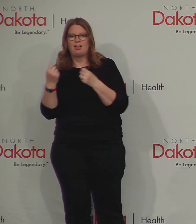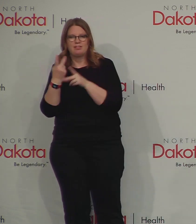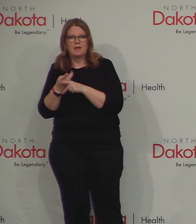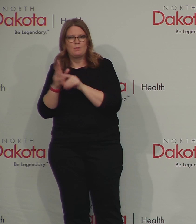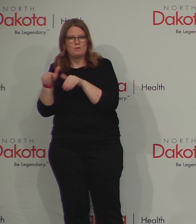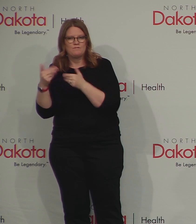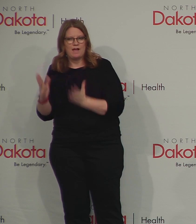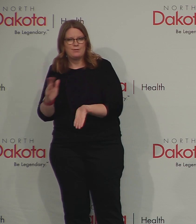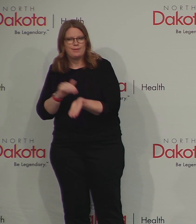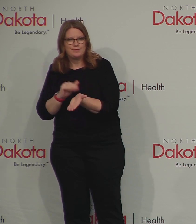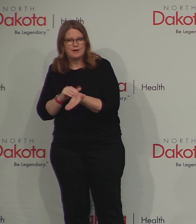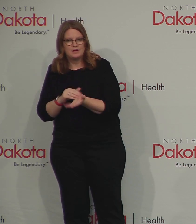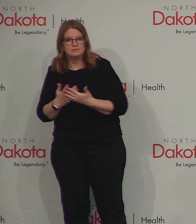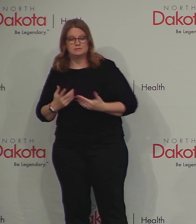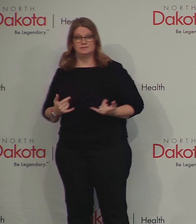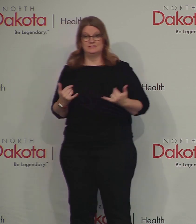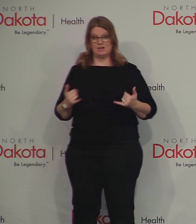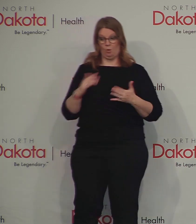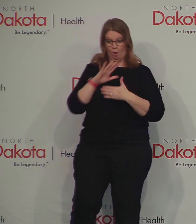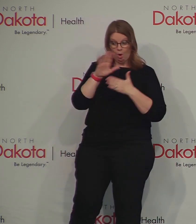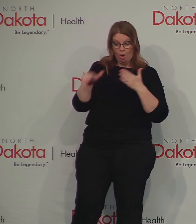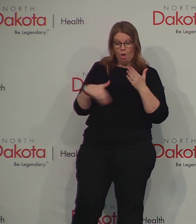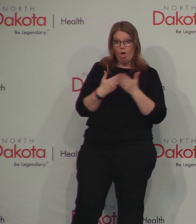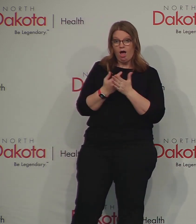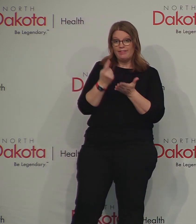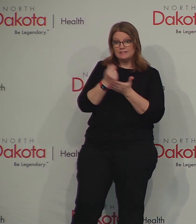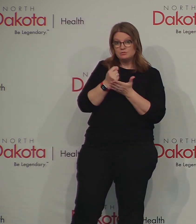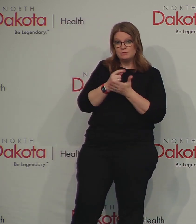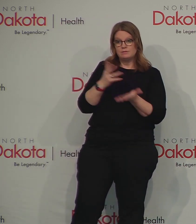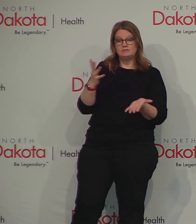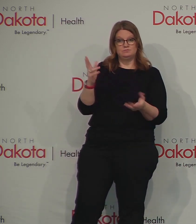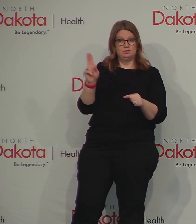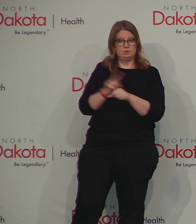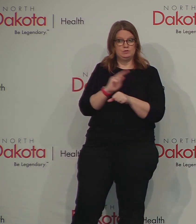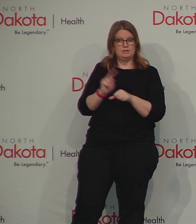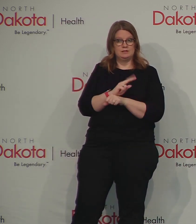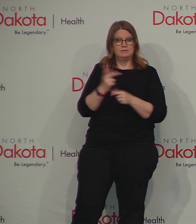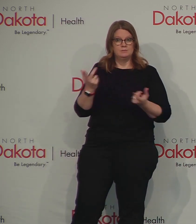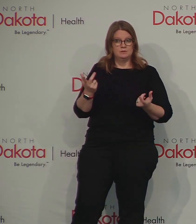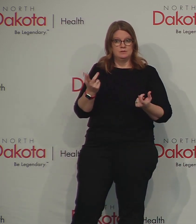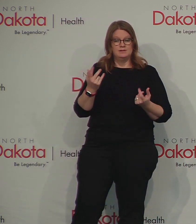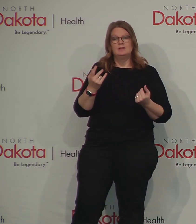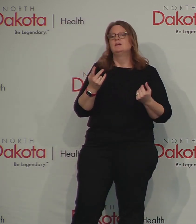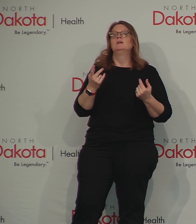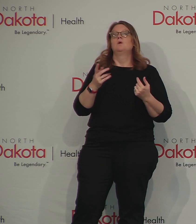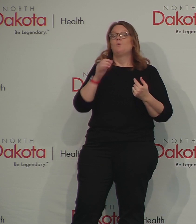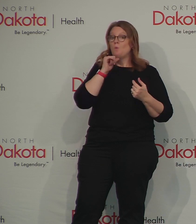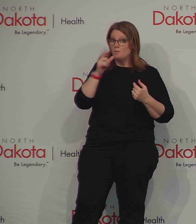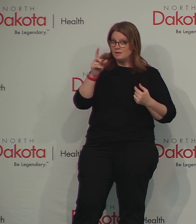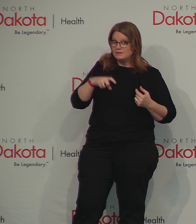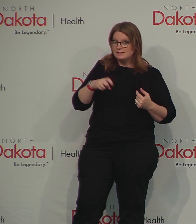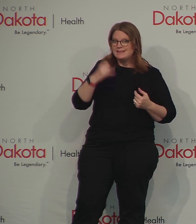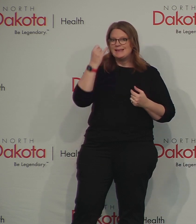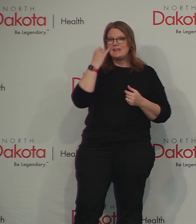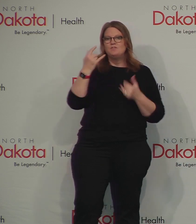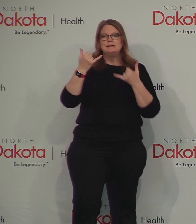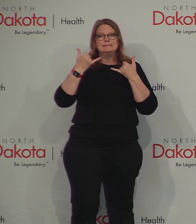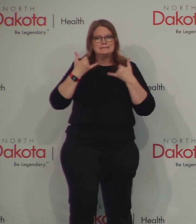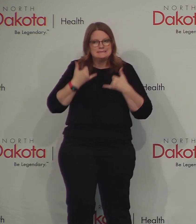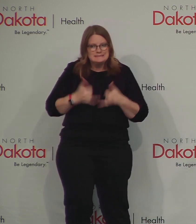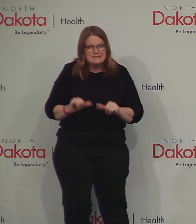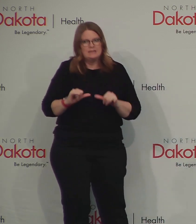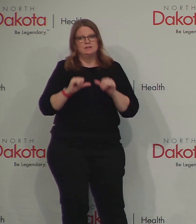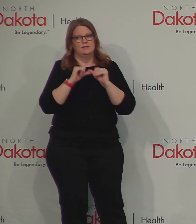remember, utilization of all of these treatments will be much less necessary if we continue to practice the common sense